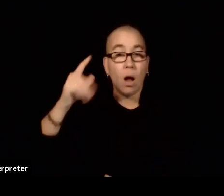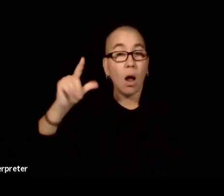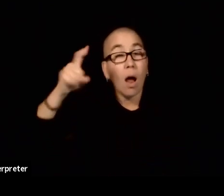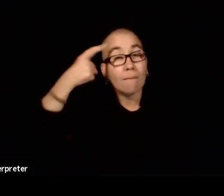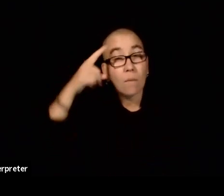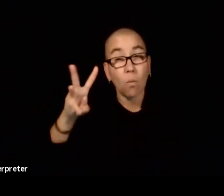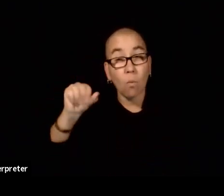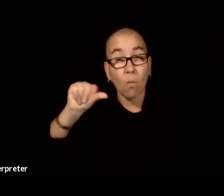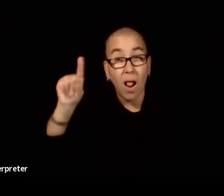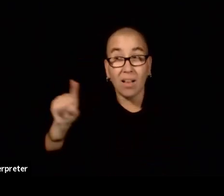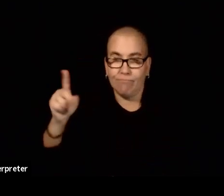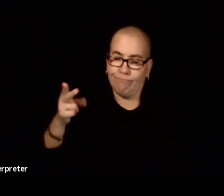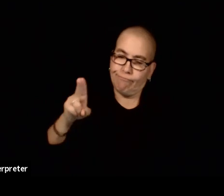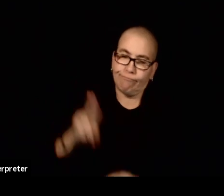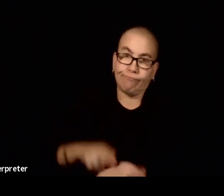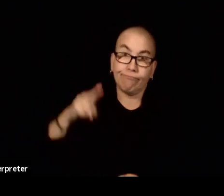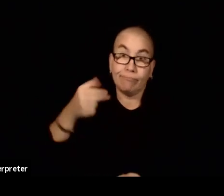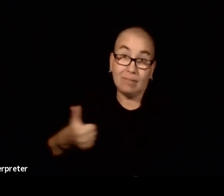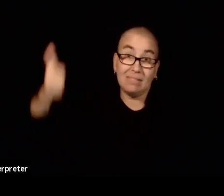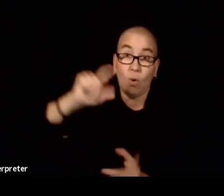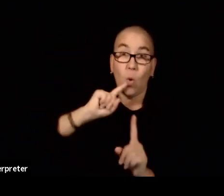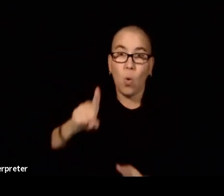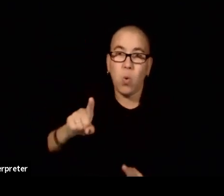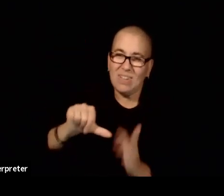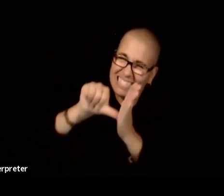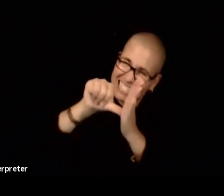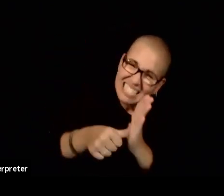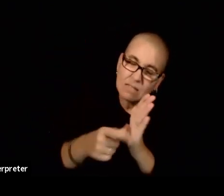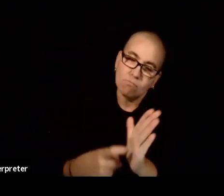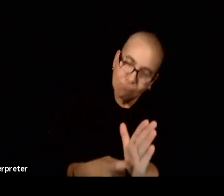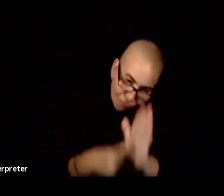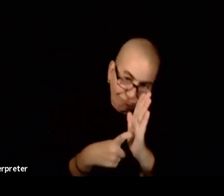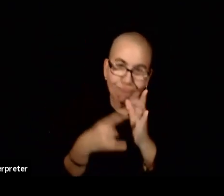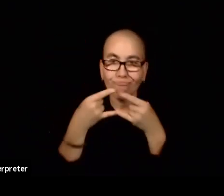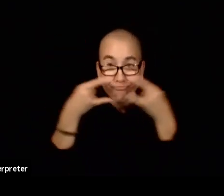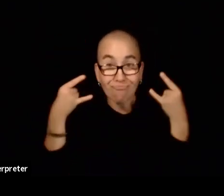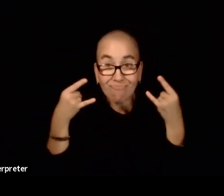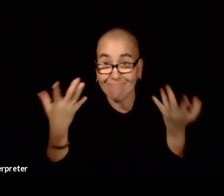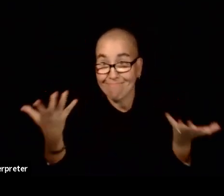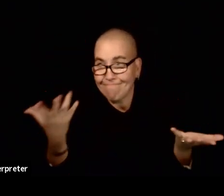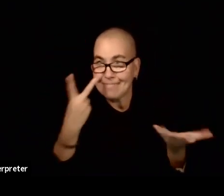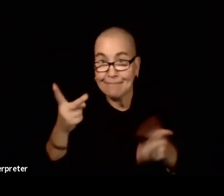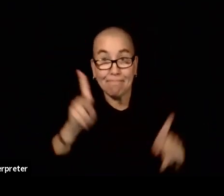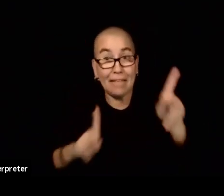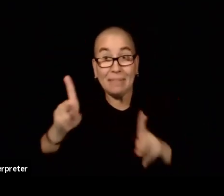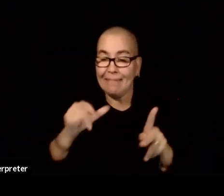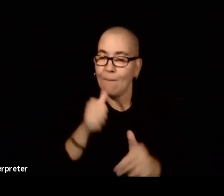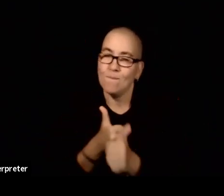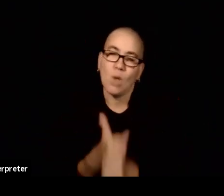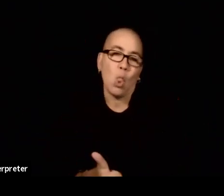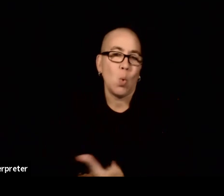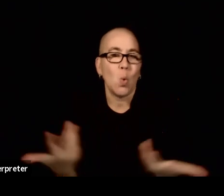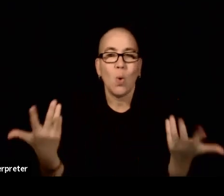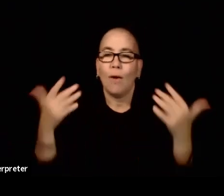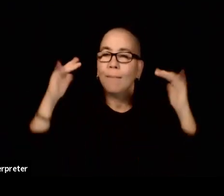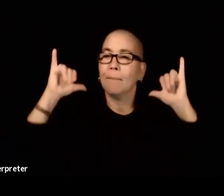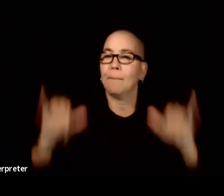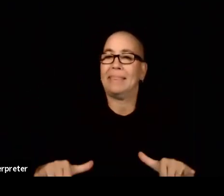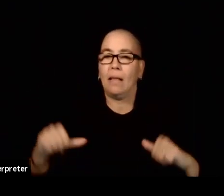why we keep reinforcing that we're still talking about limiting size gatherings and closed quarters and still needing people to keep